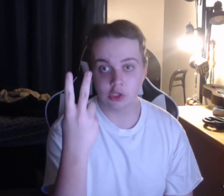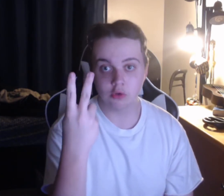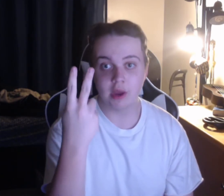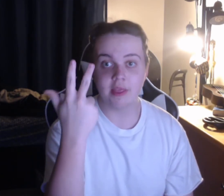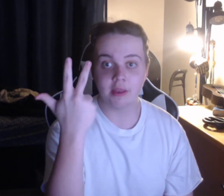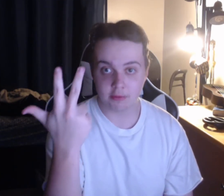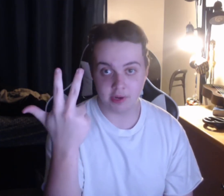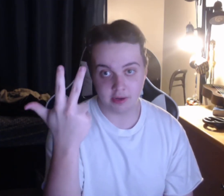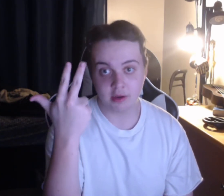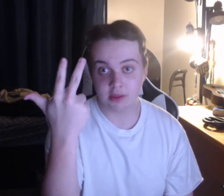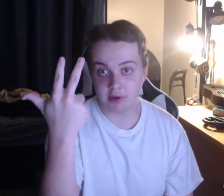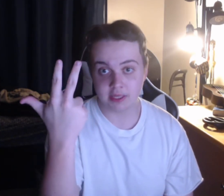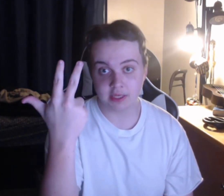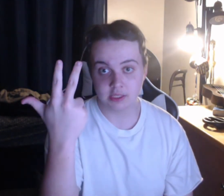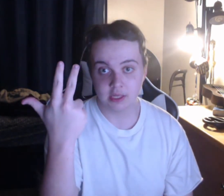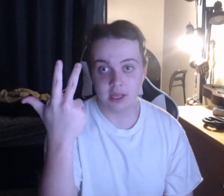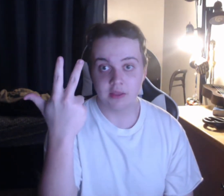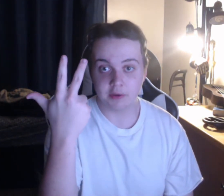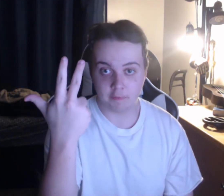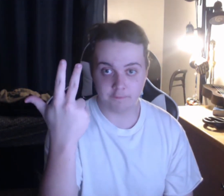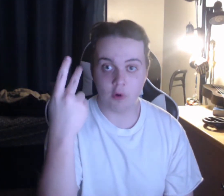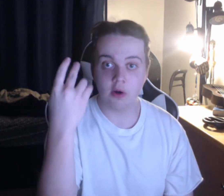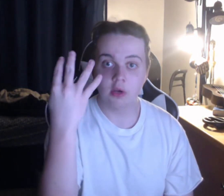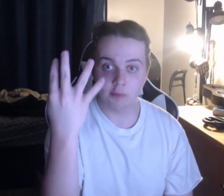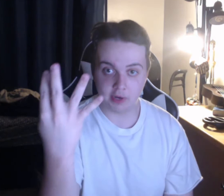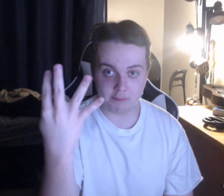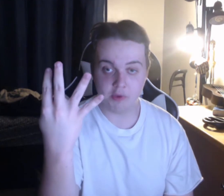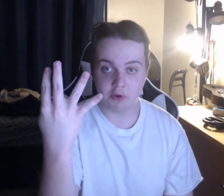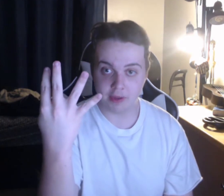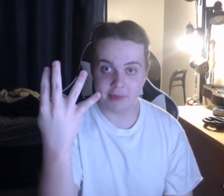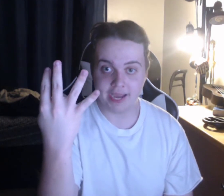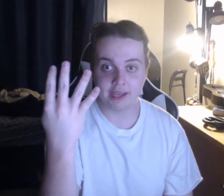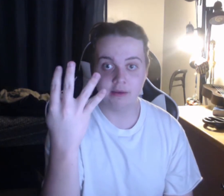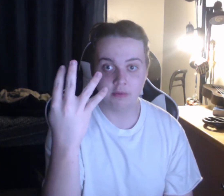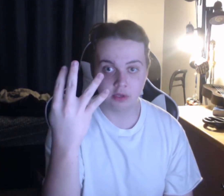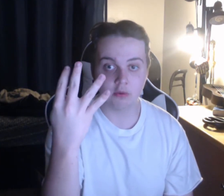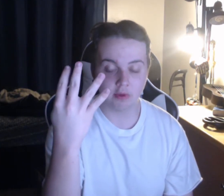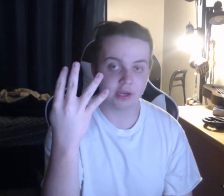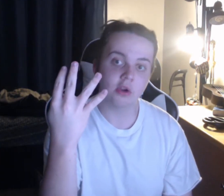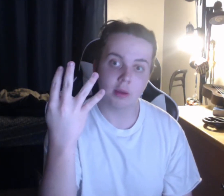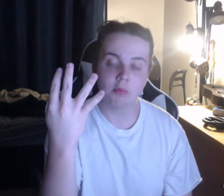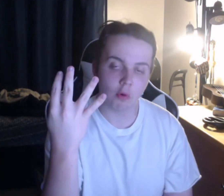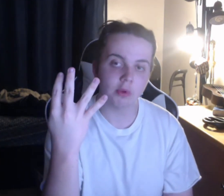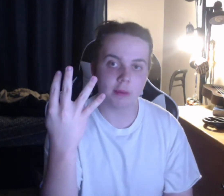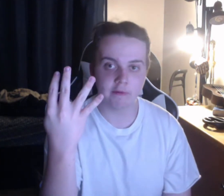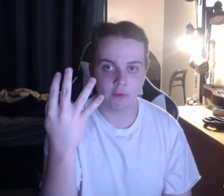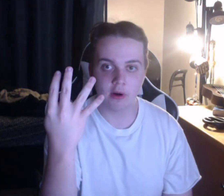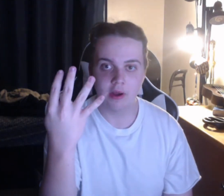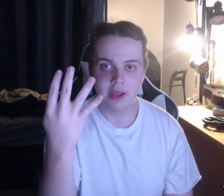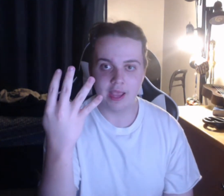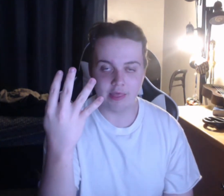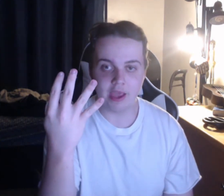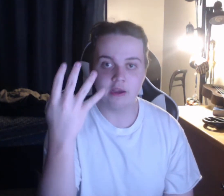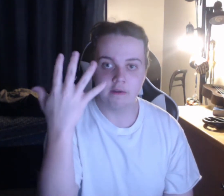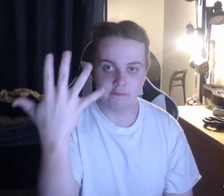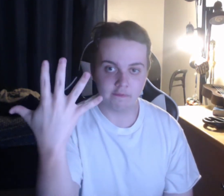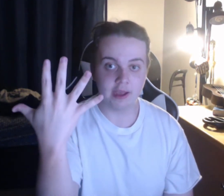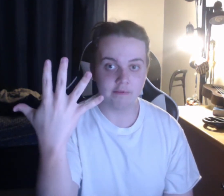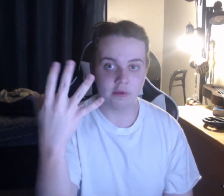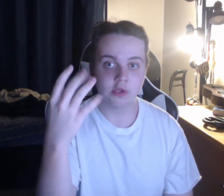and then 3. 3 like this. Then for 4, you bring your thumb back in, like your normal number 4, and then 5. So